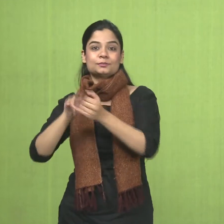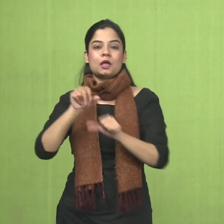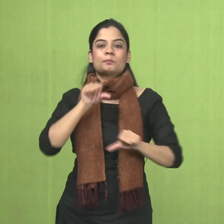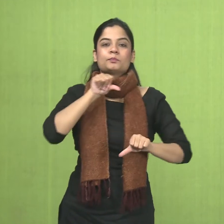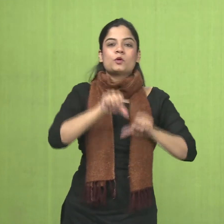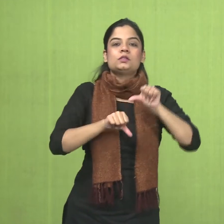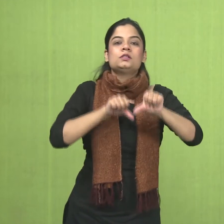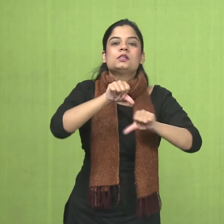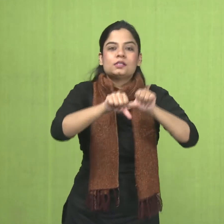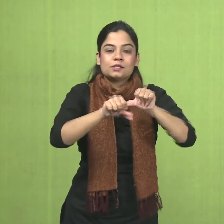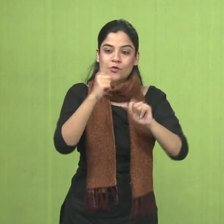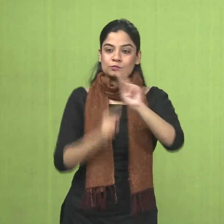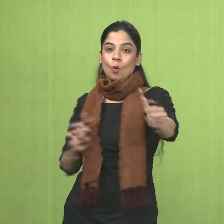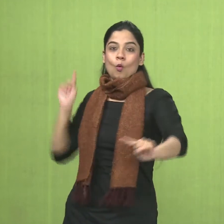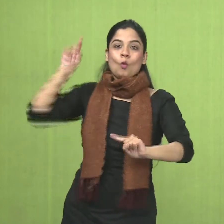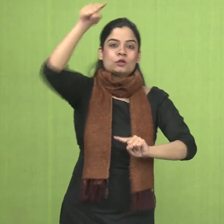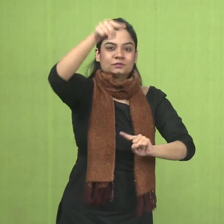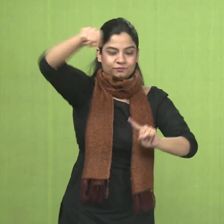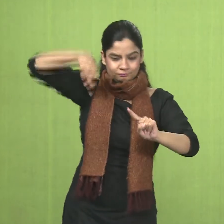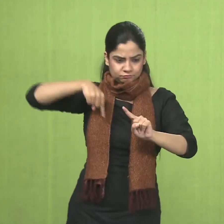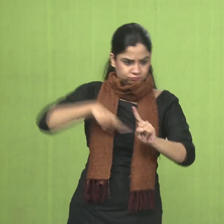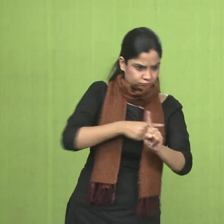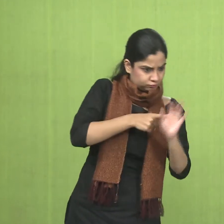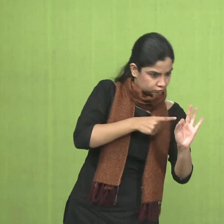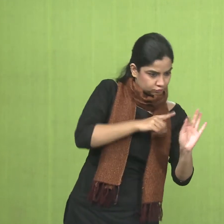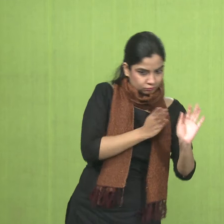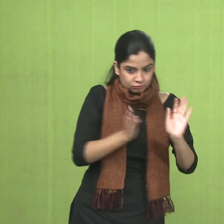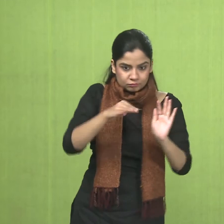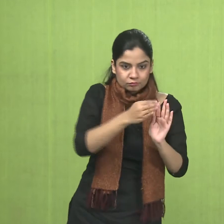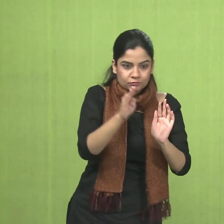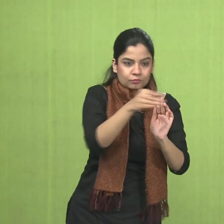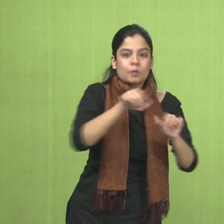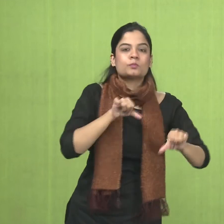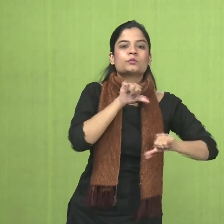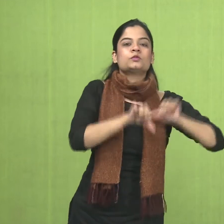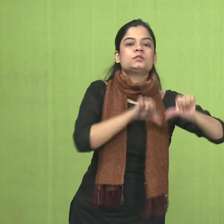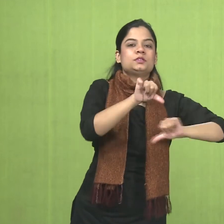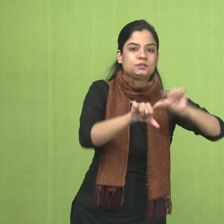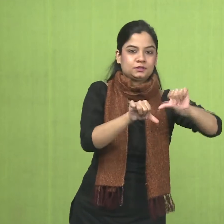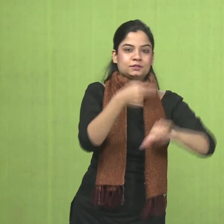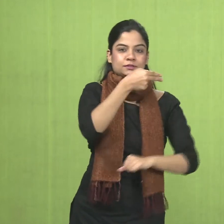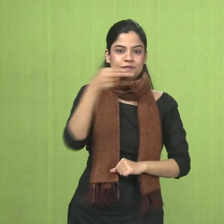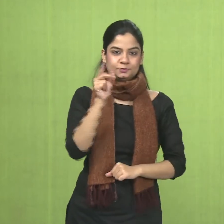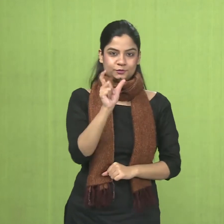Process. A series of actions taken to achieve a particular end. Different ways and methods that are followed.